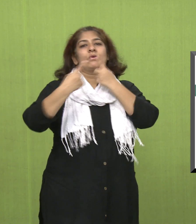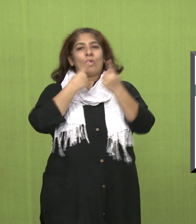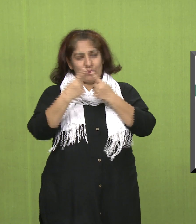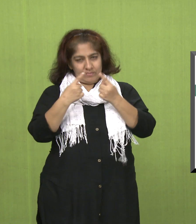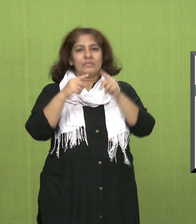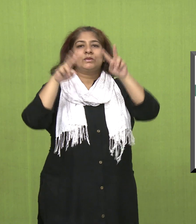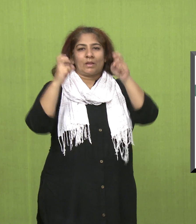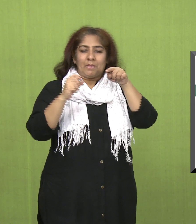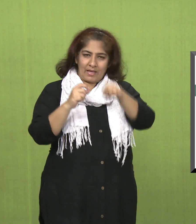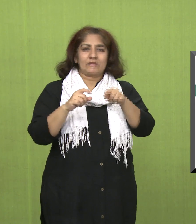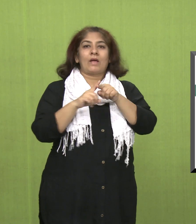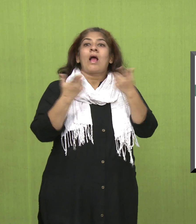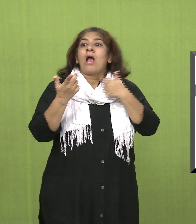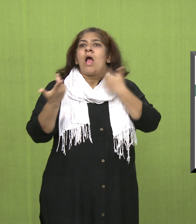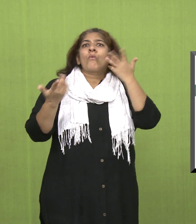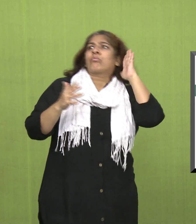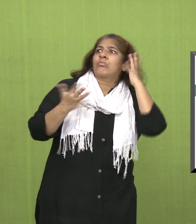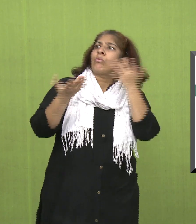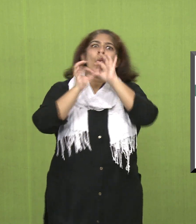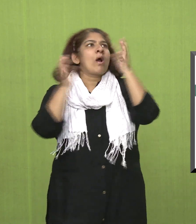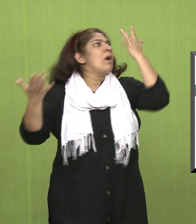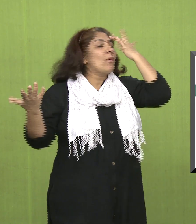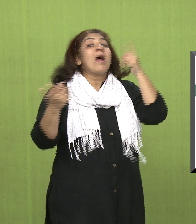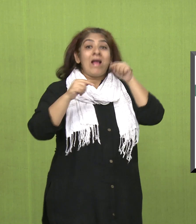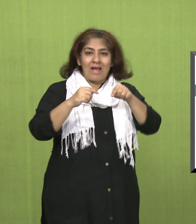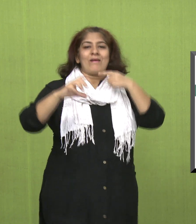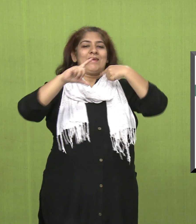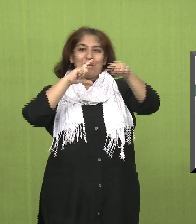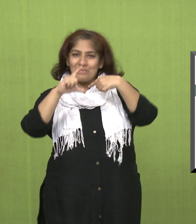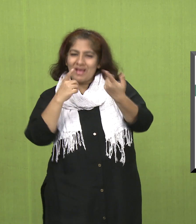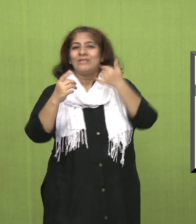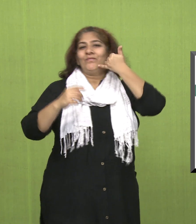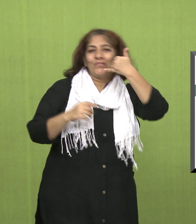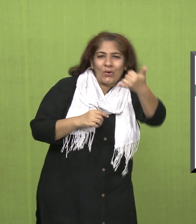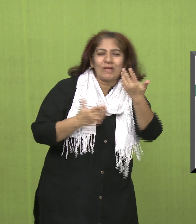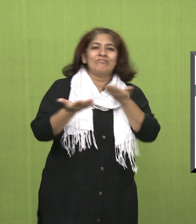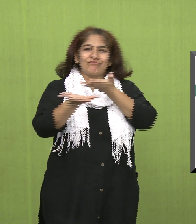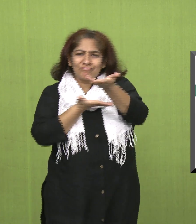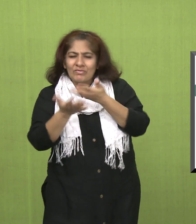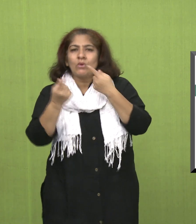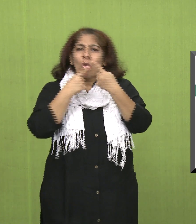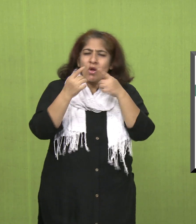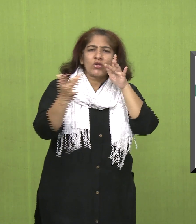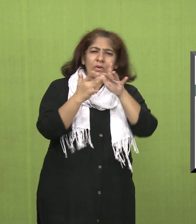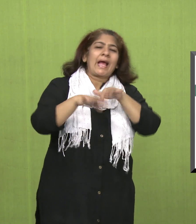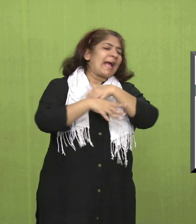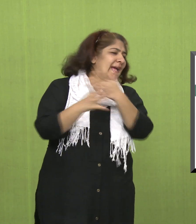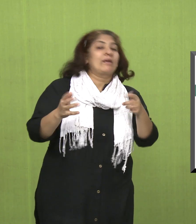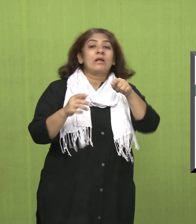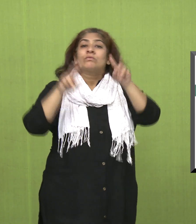any kind of work. They come, they have telephonic conversation or face-to-face conversation. Through any